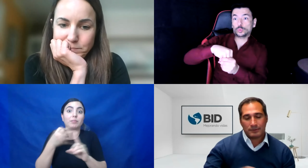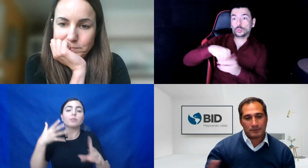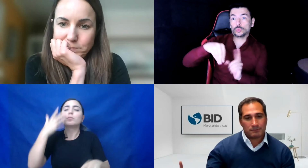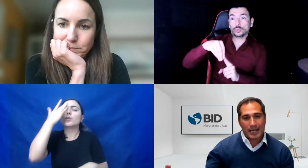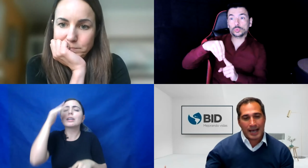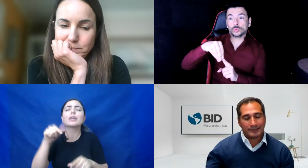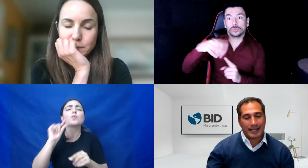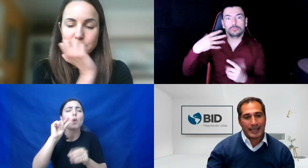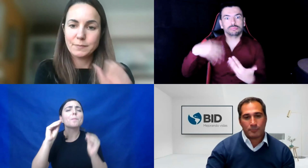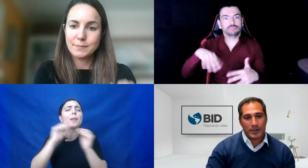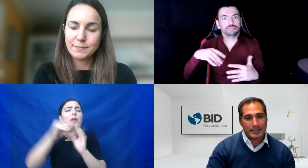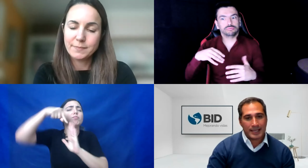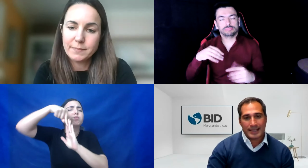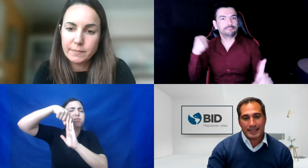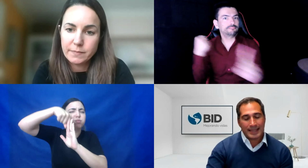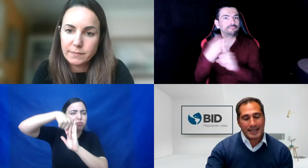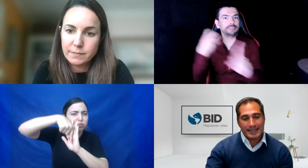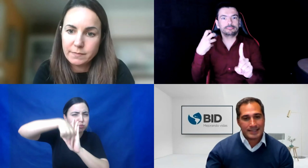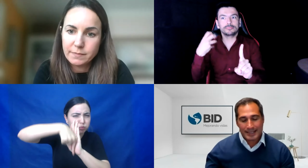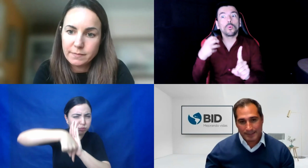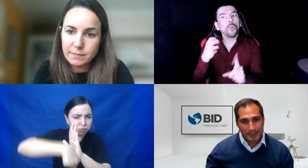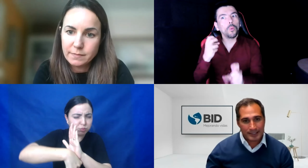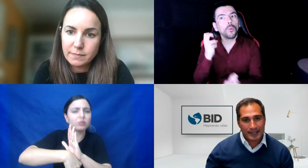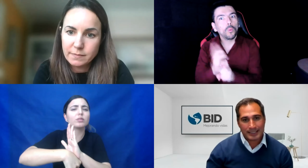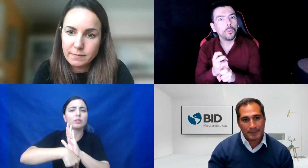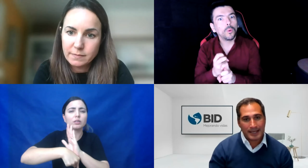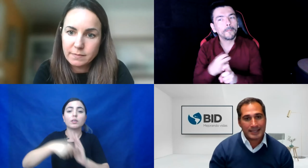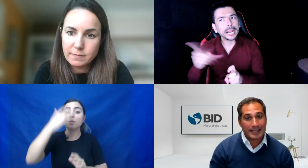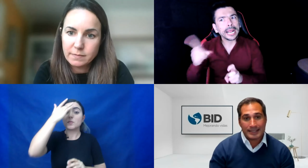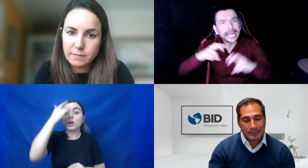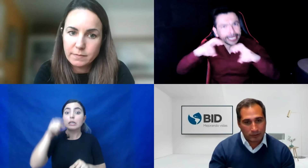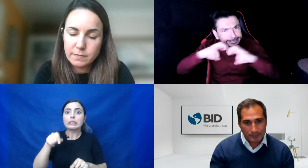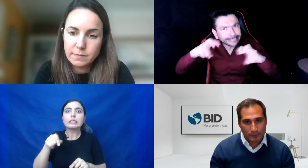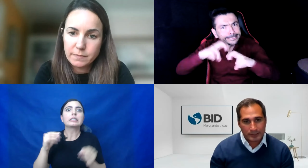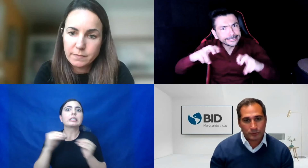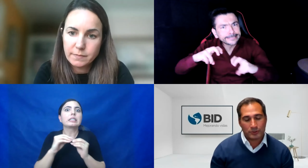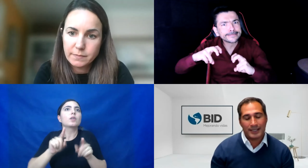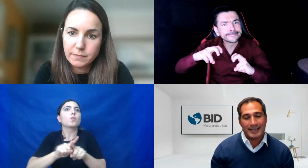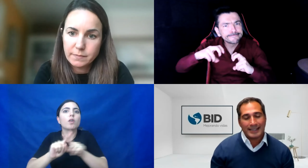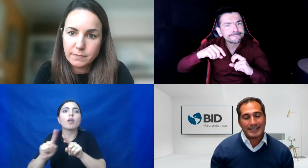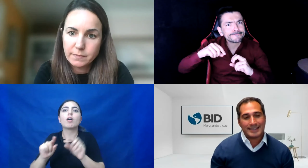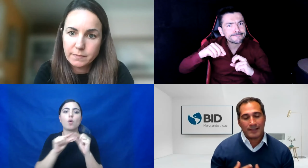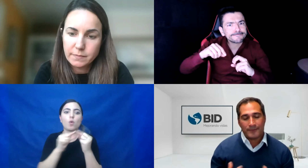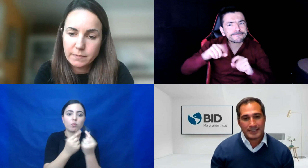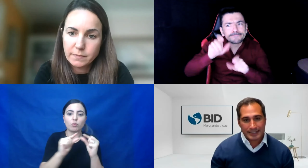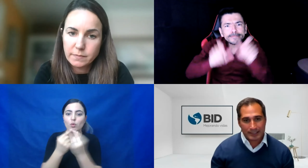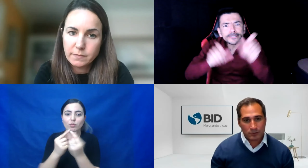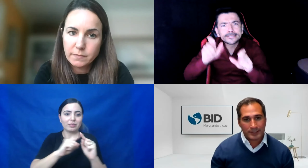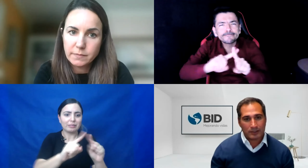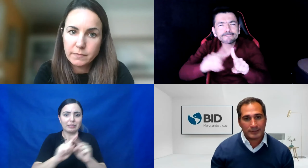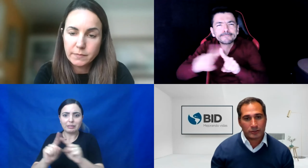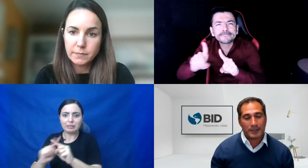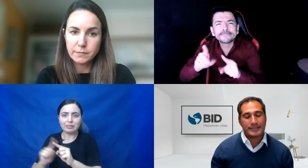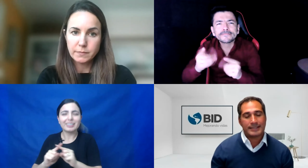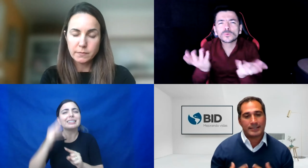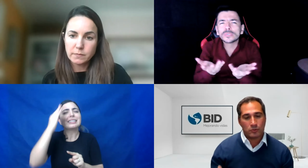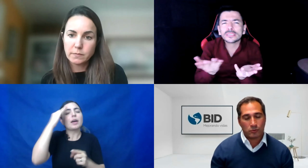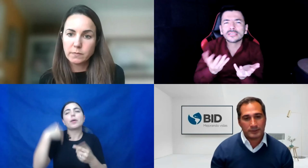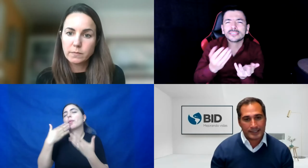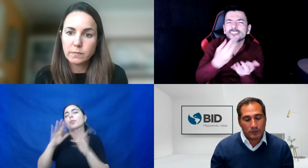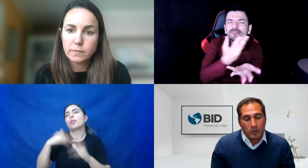is complex because it means that we need to bring sources from different disciplines and from different